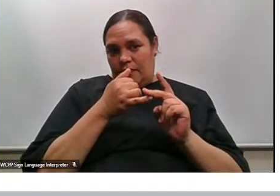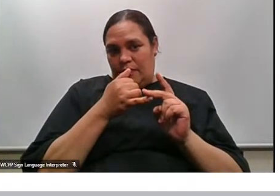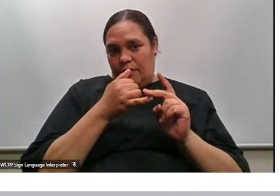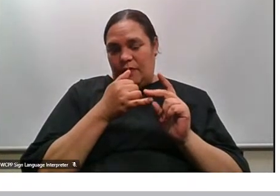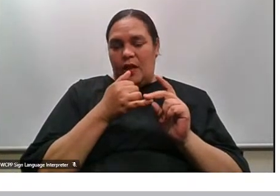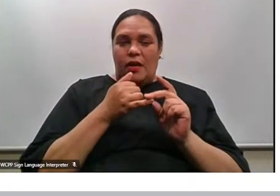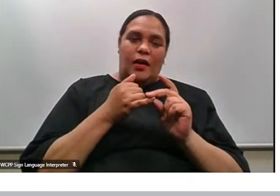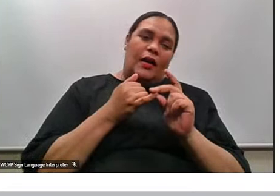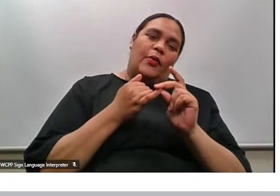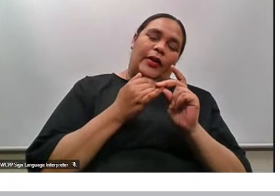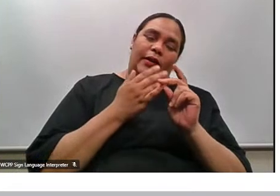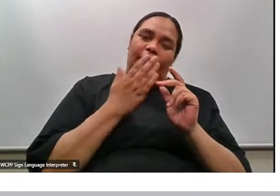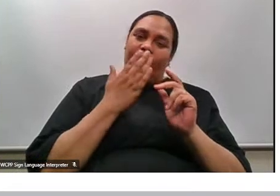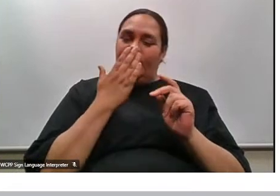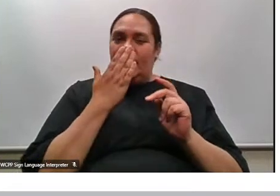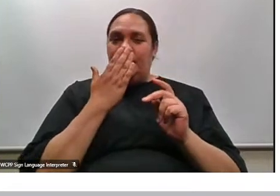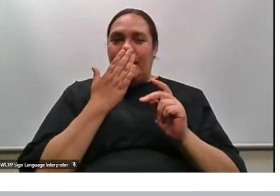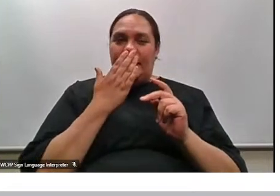But I think